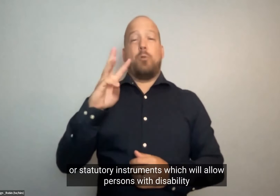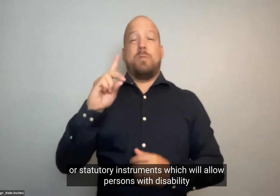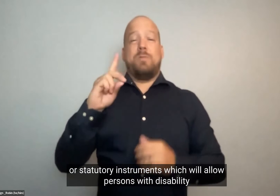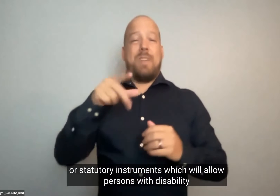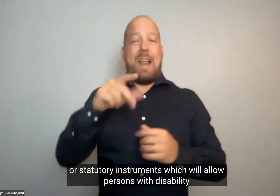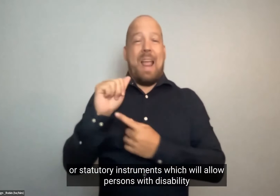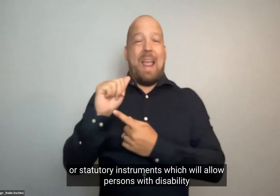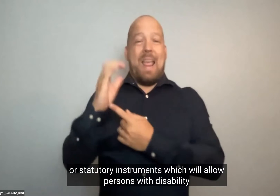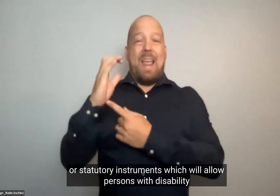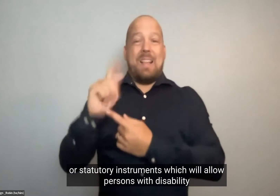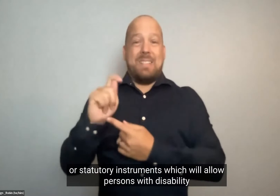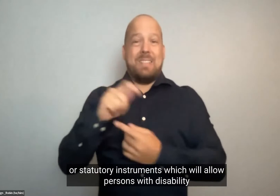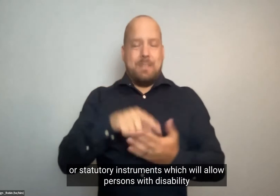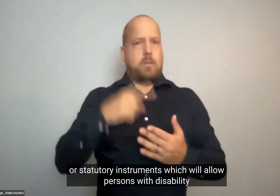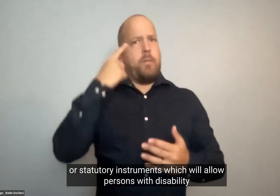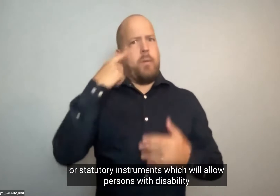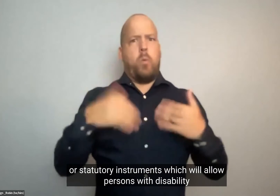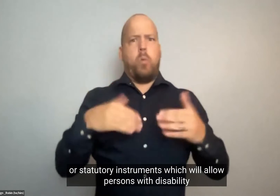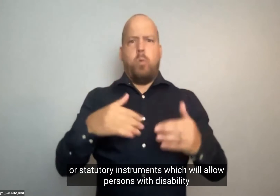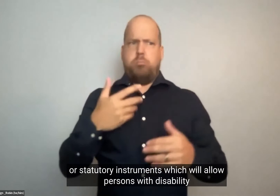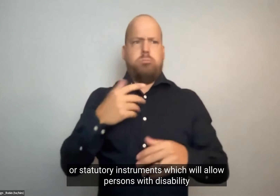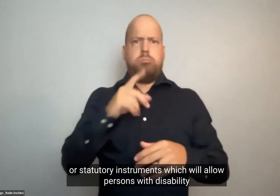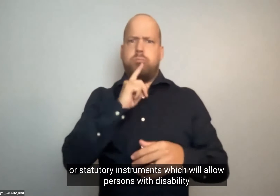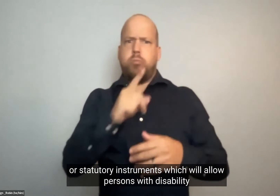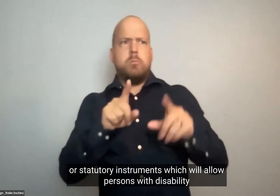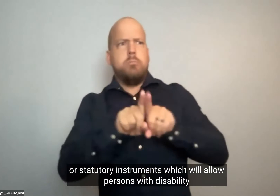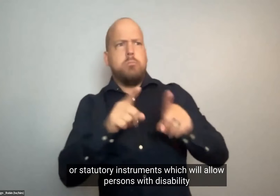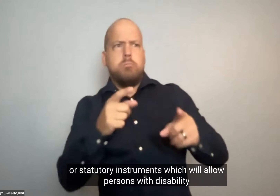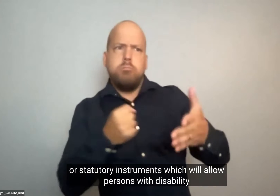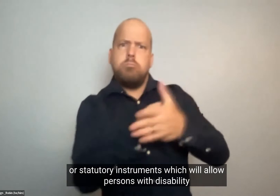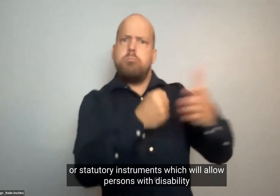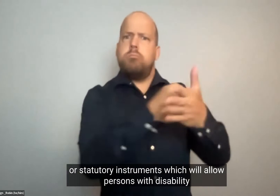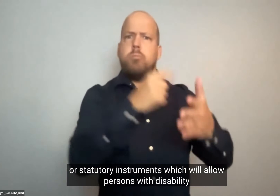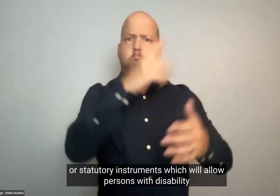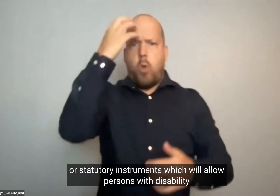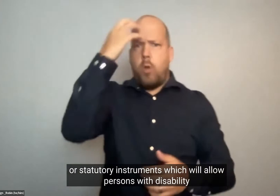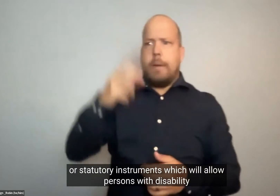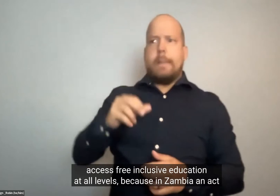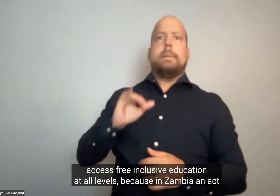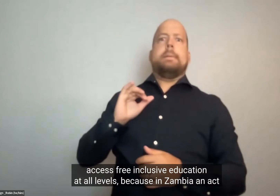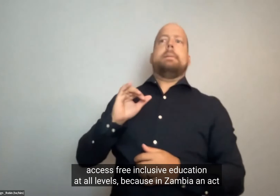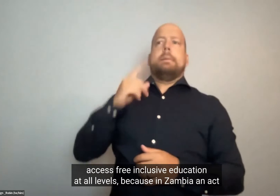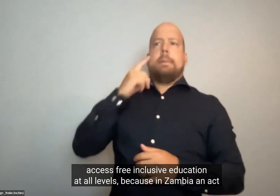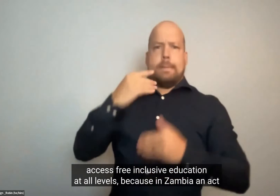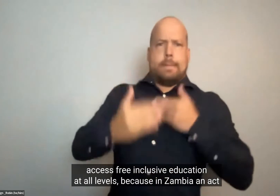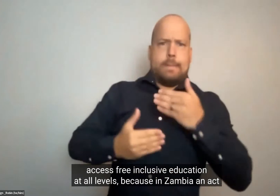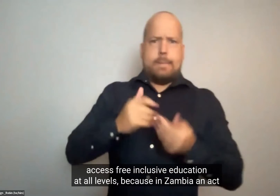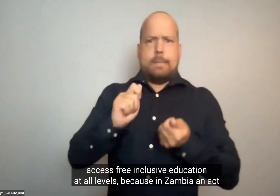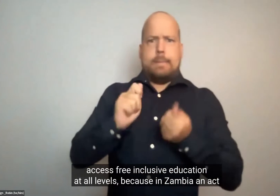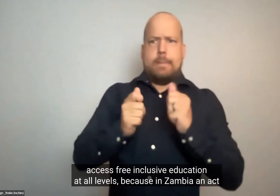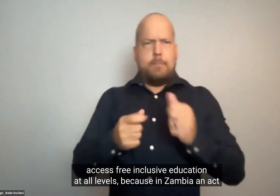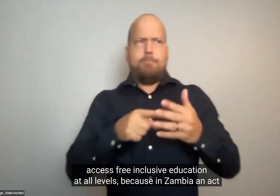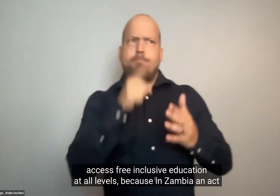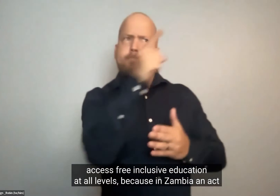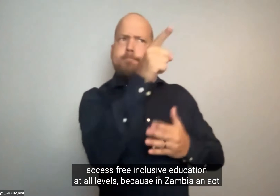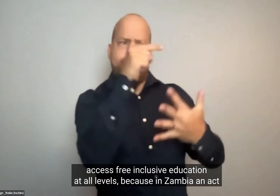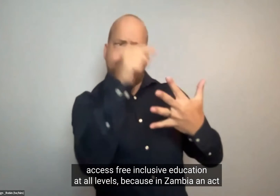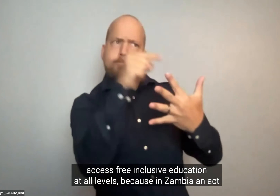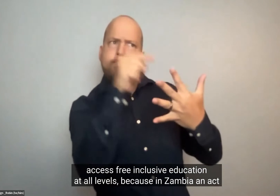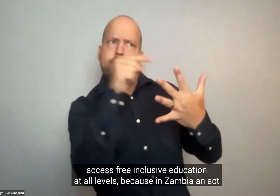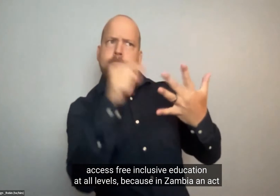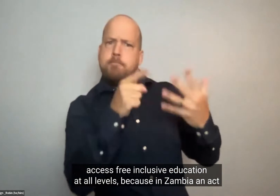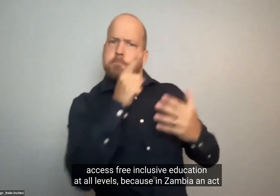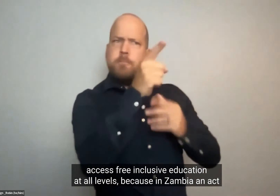or statutory instruments which will allow persons with disability access free,